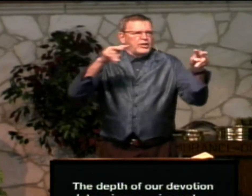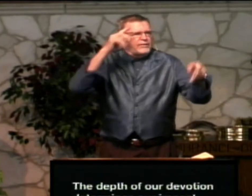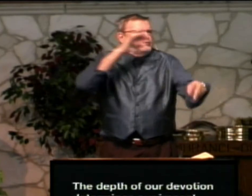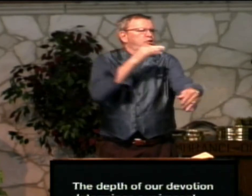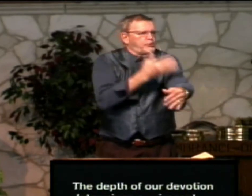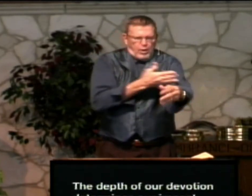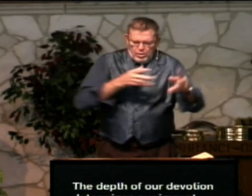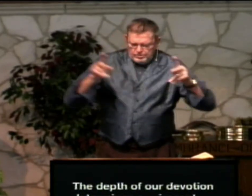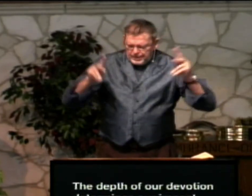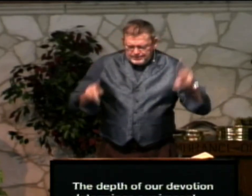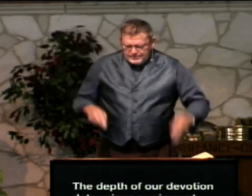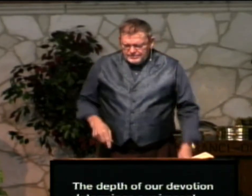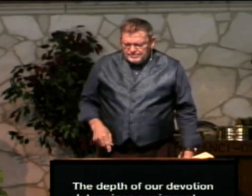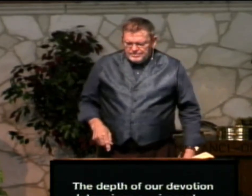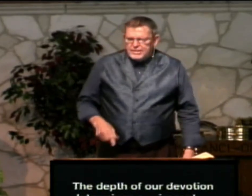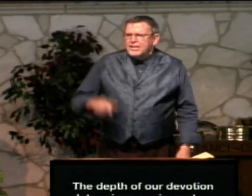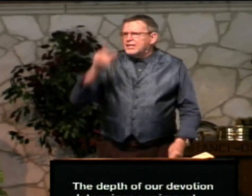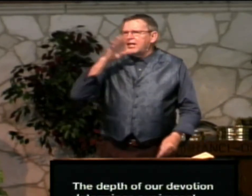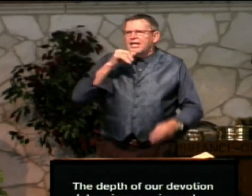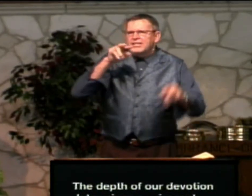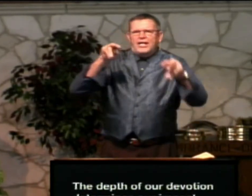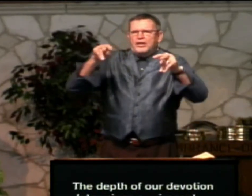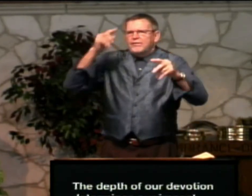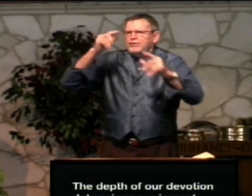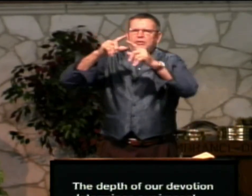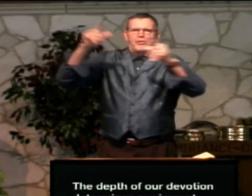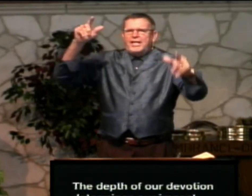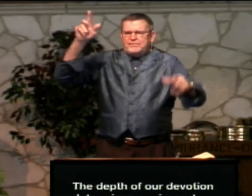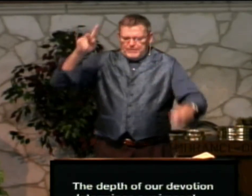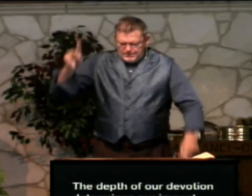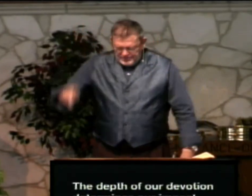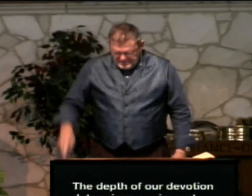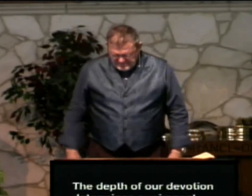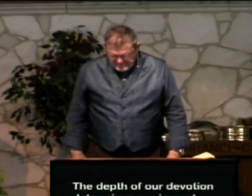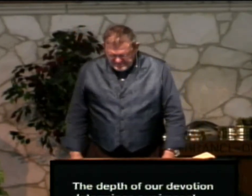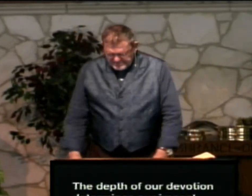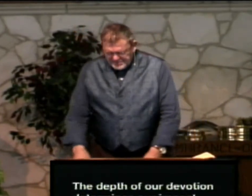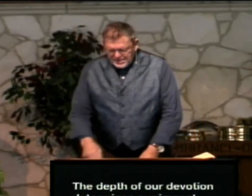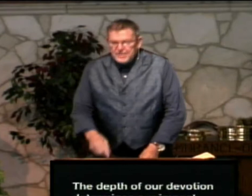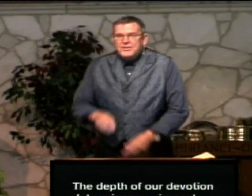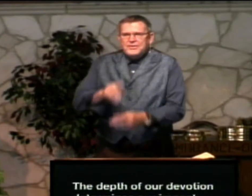God's not looking for strong people. God's not looking for great people.